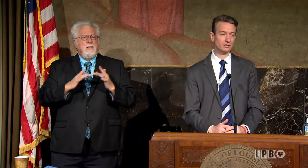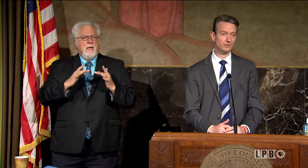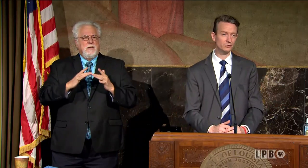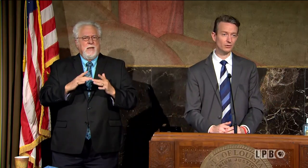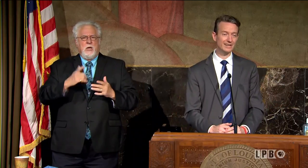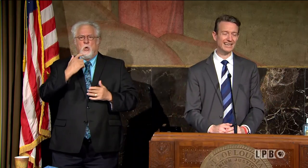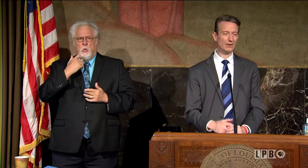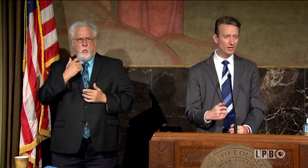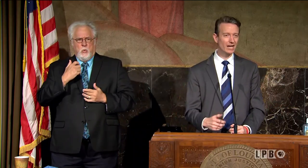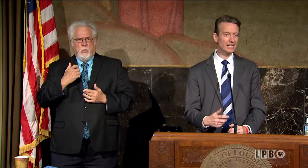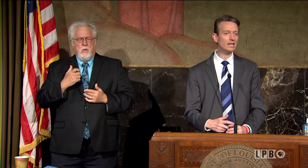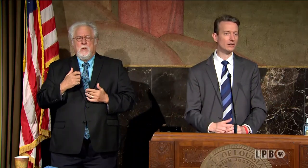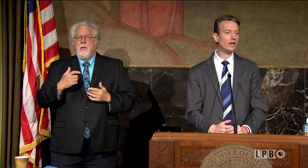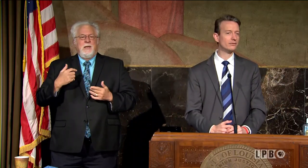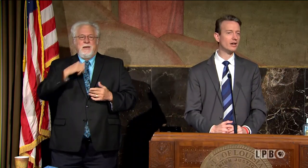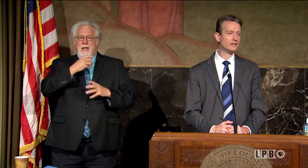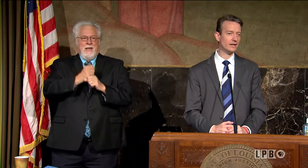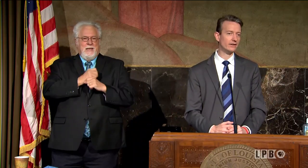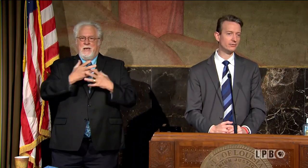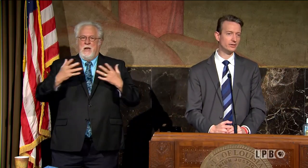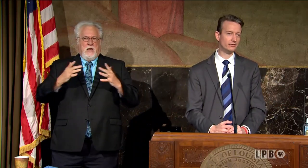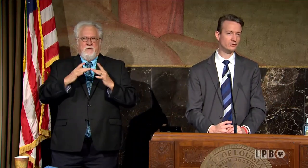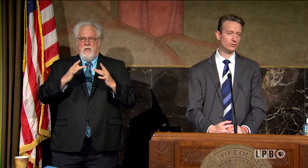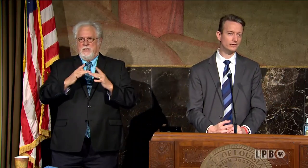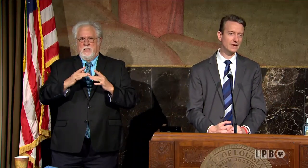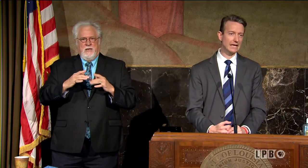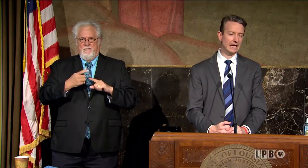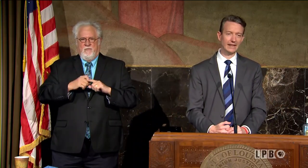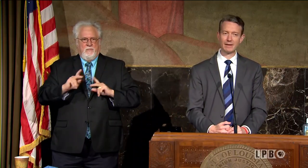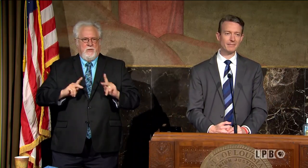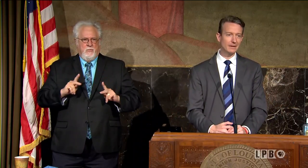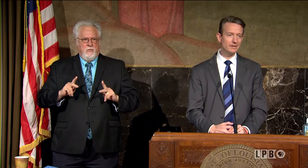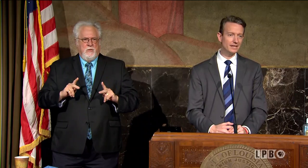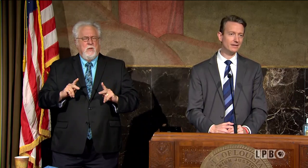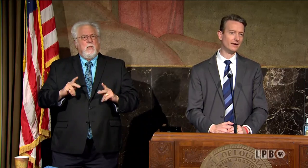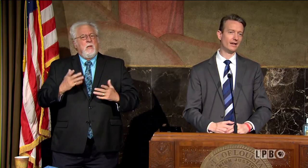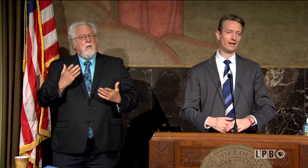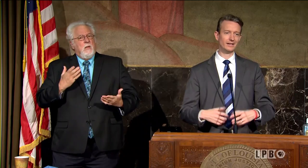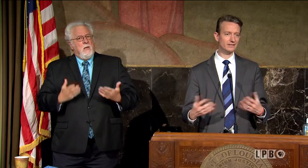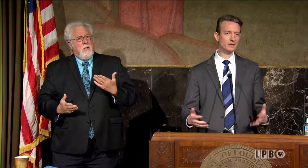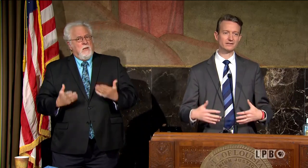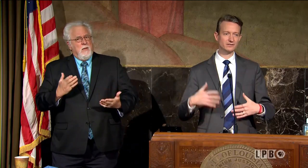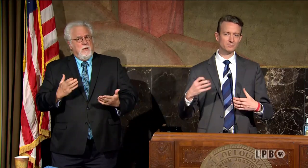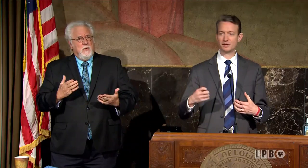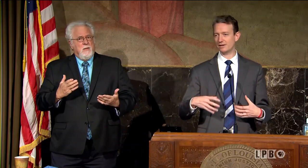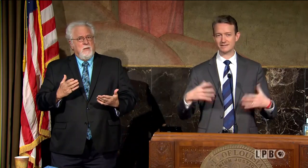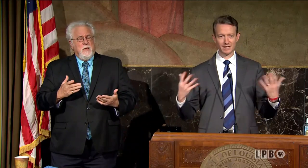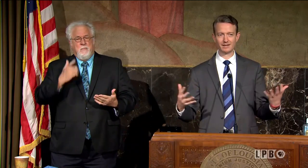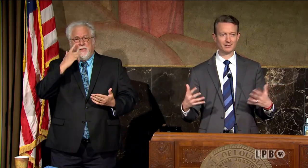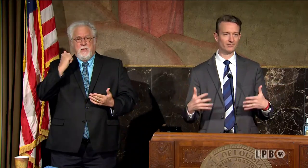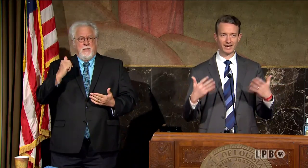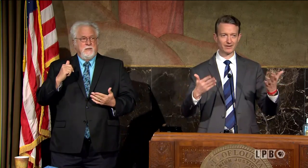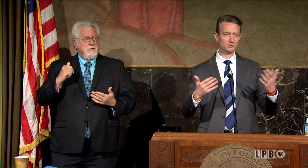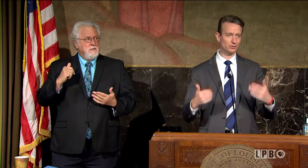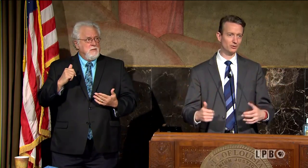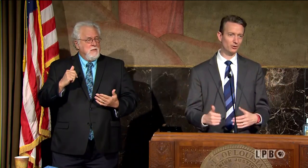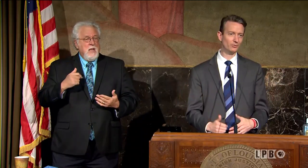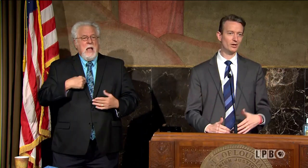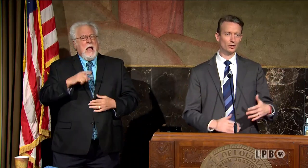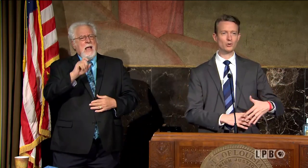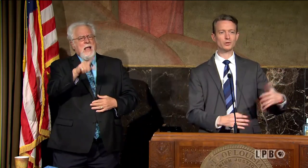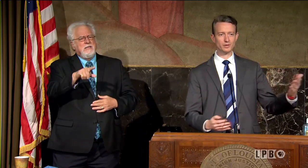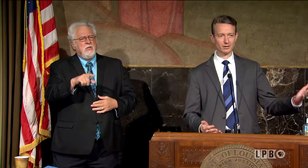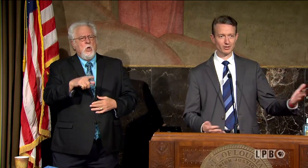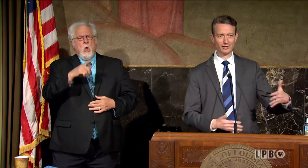who is that individual? And we're not getting a lot of contacts from individuals. That may be, in some cases, just because, again, if I asked